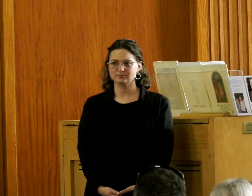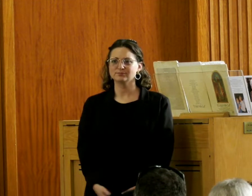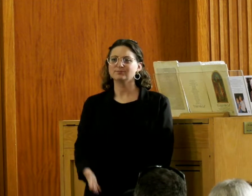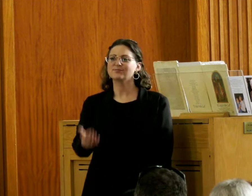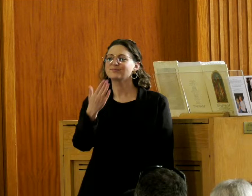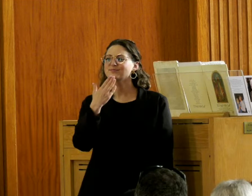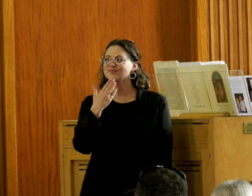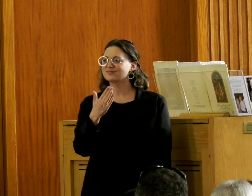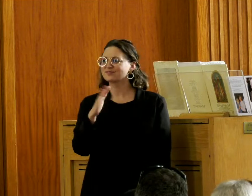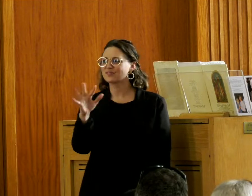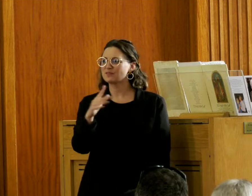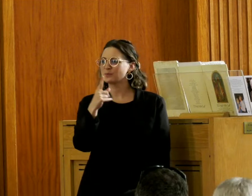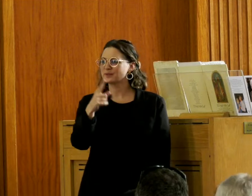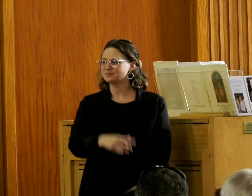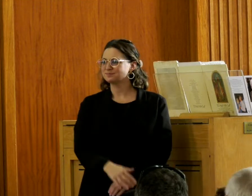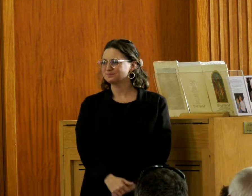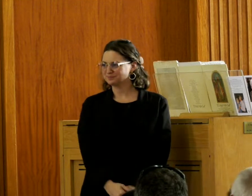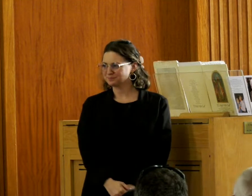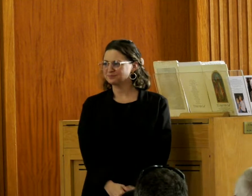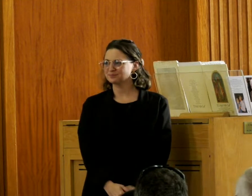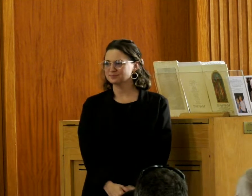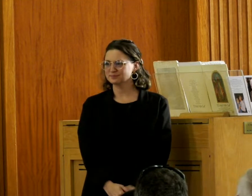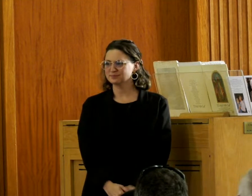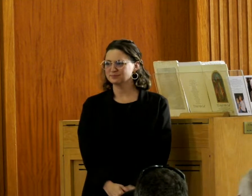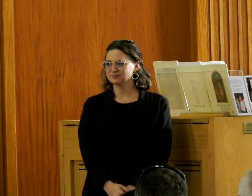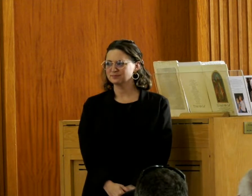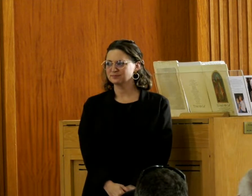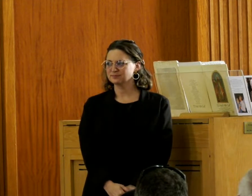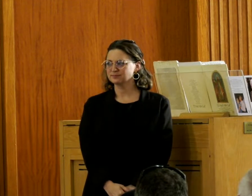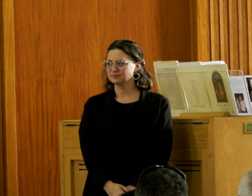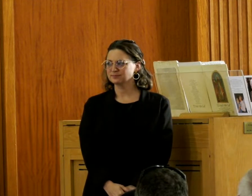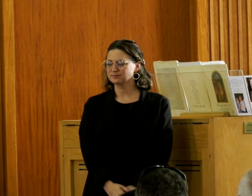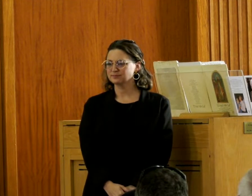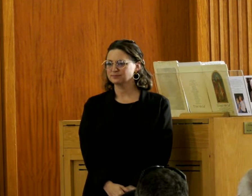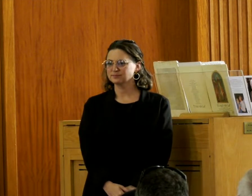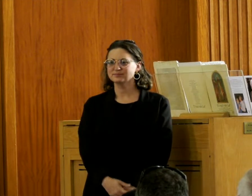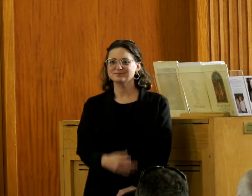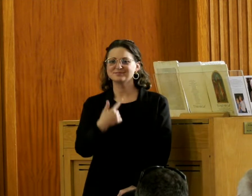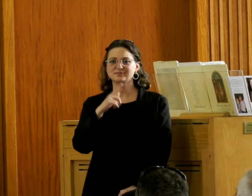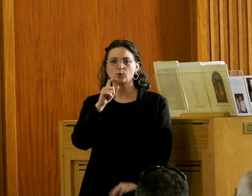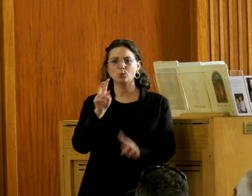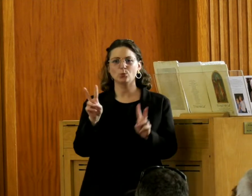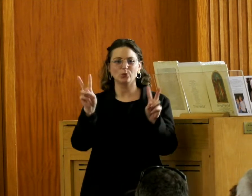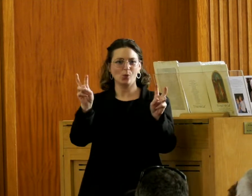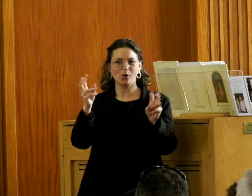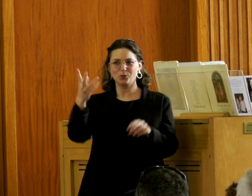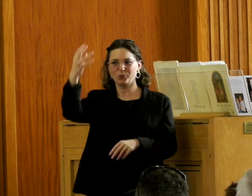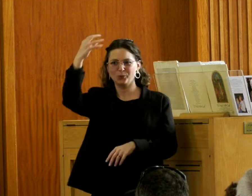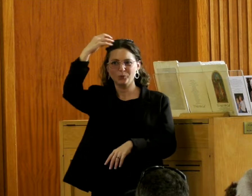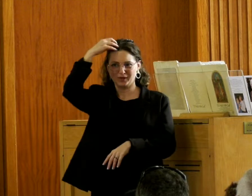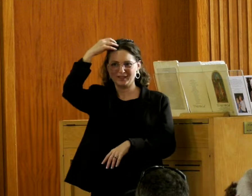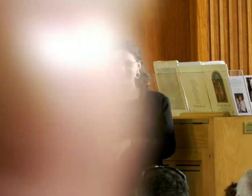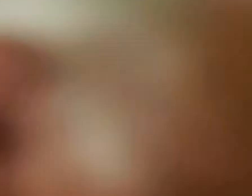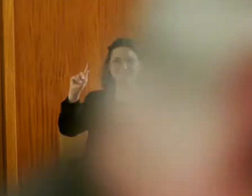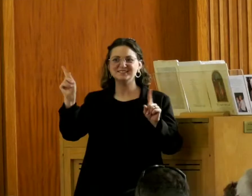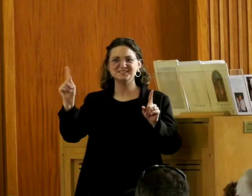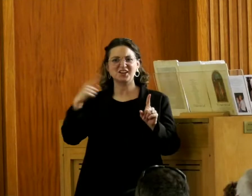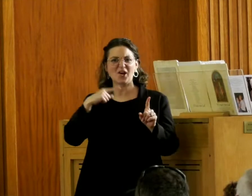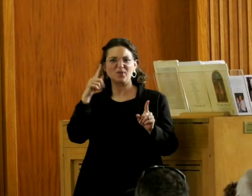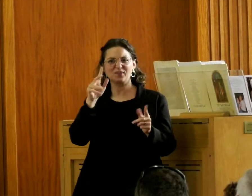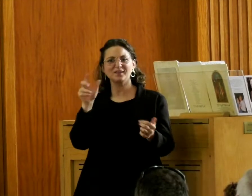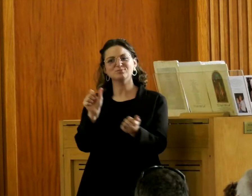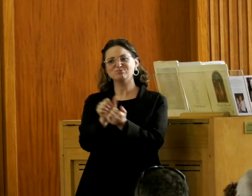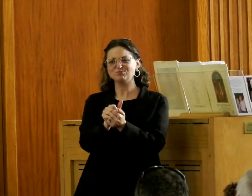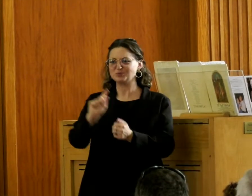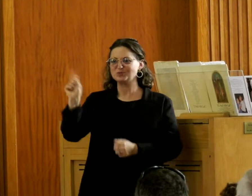Thank you, ladies and gentlemen. And to quote the Queen, I think it's appropriate